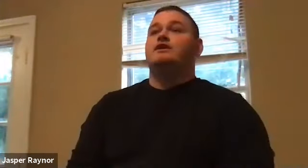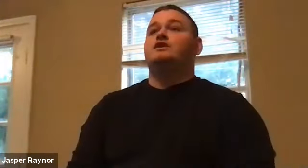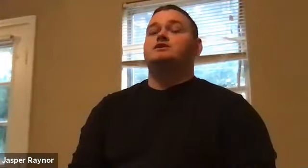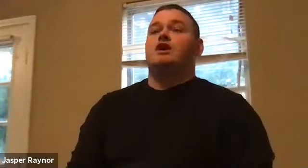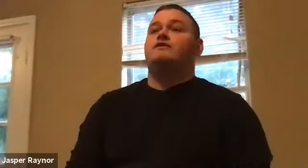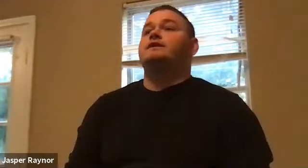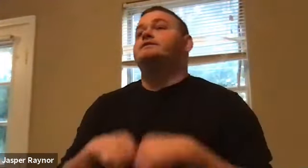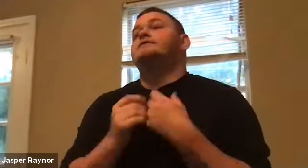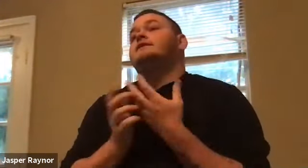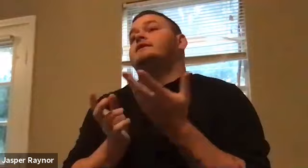real softly.